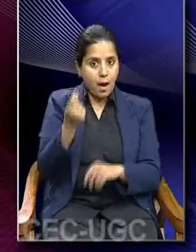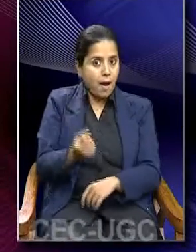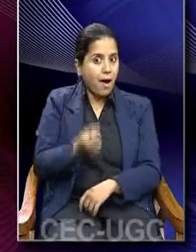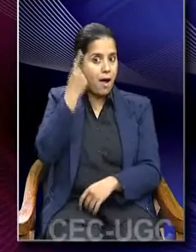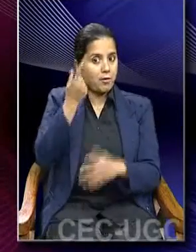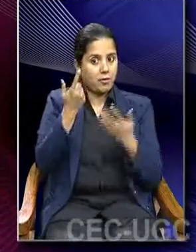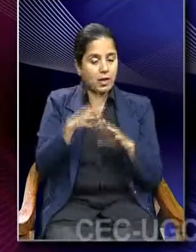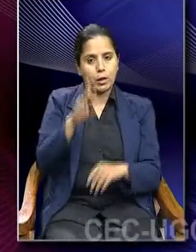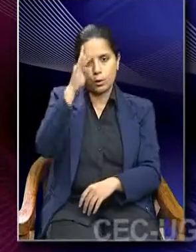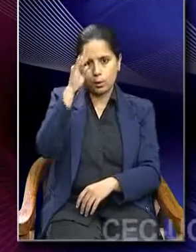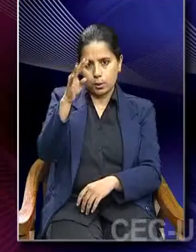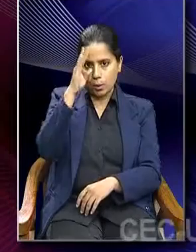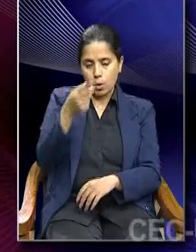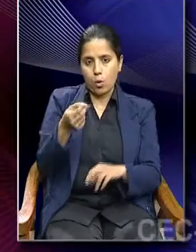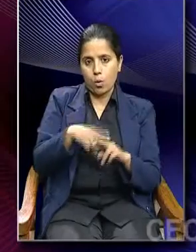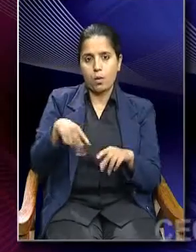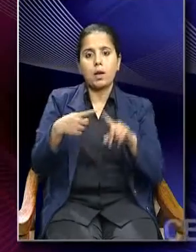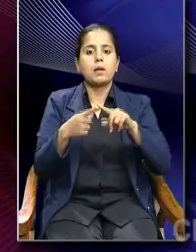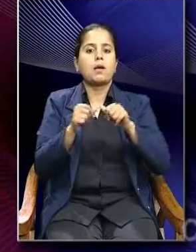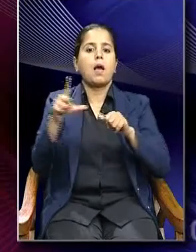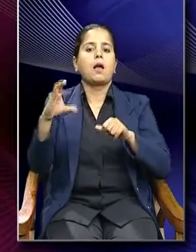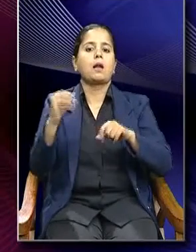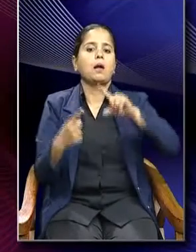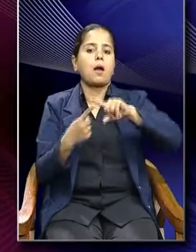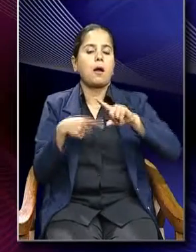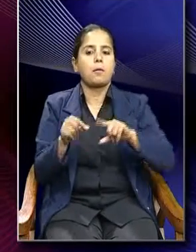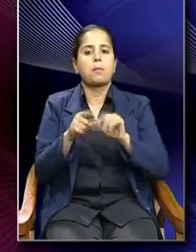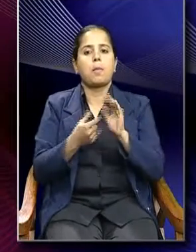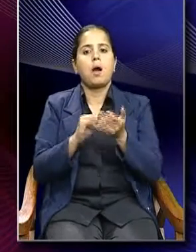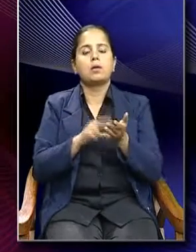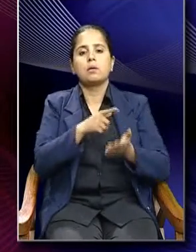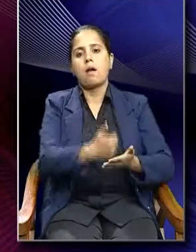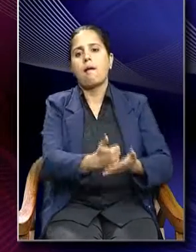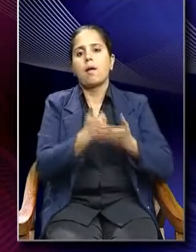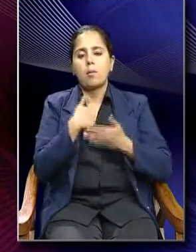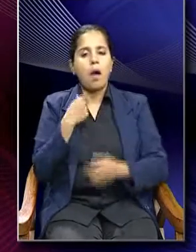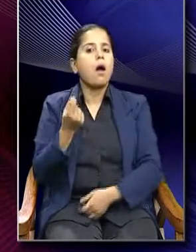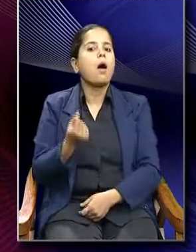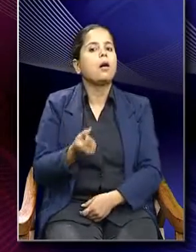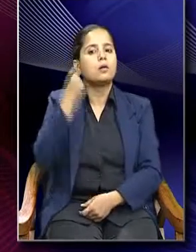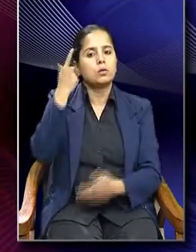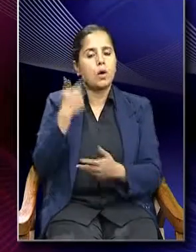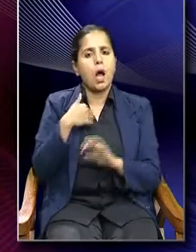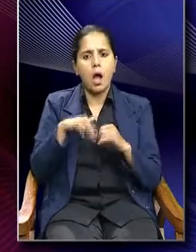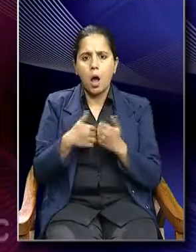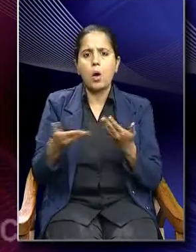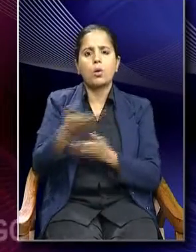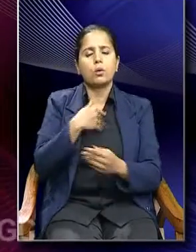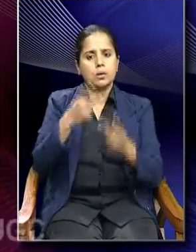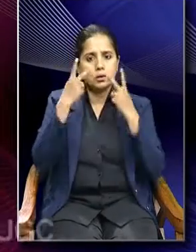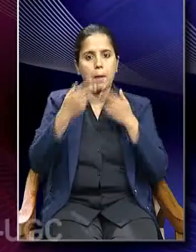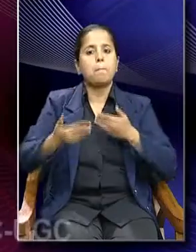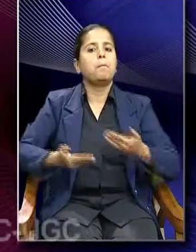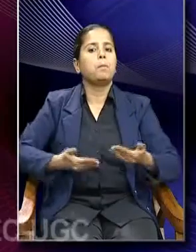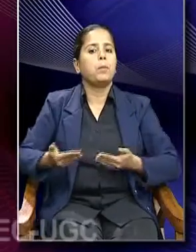understanding of theory of Talcott Parsons, it will help us to understand how we look into